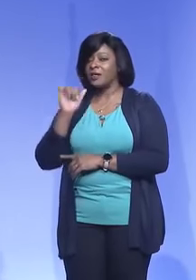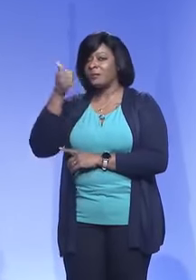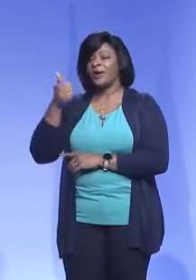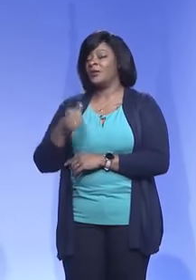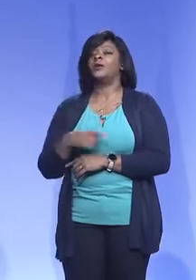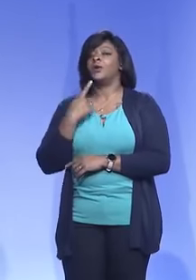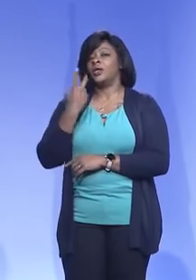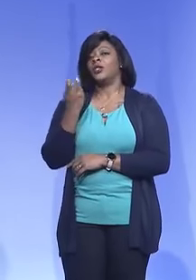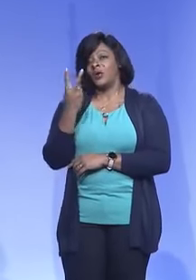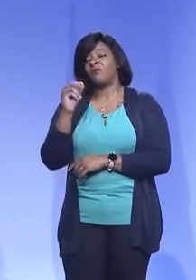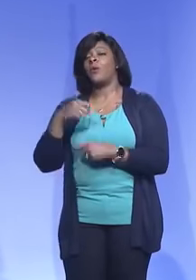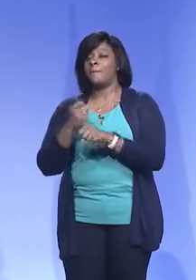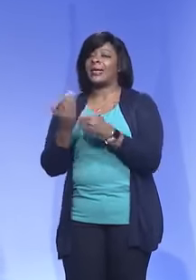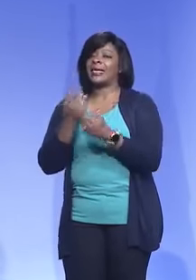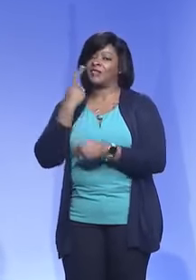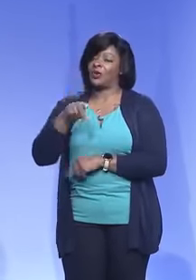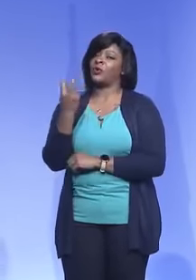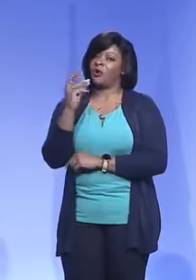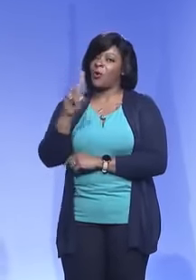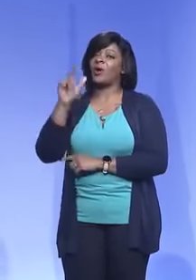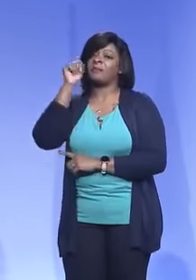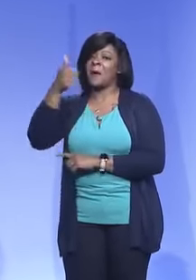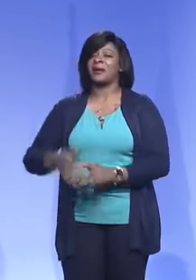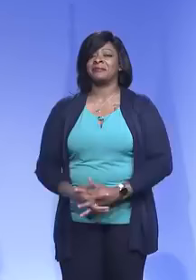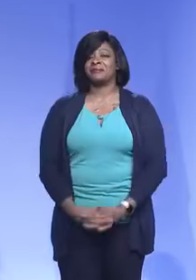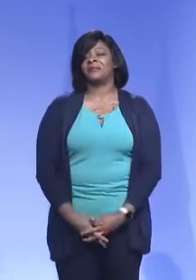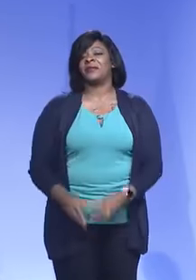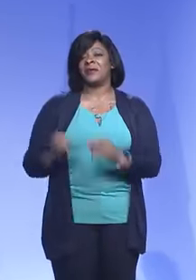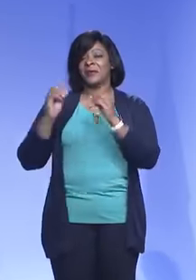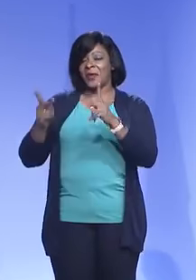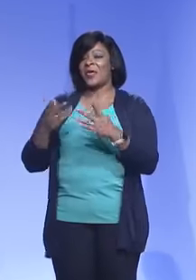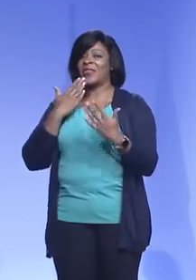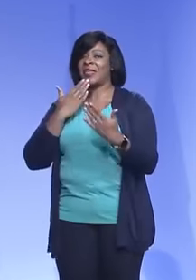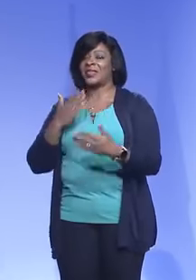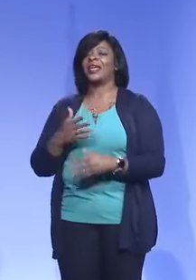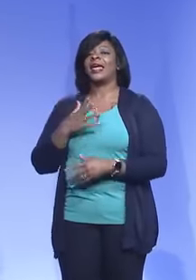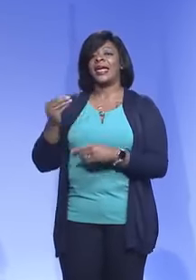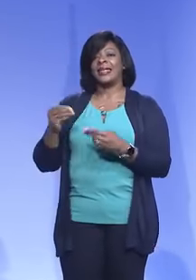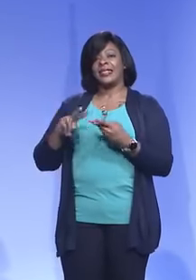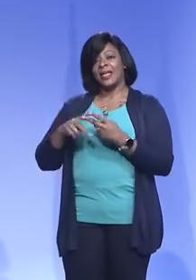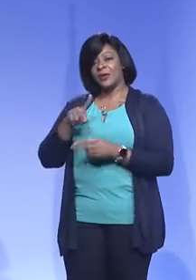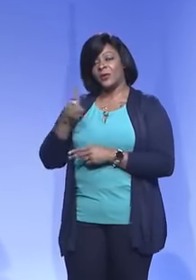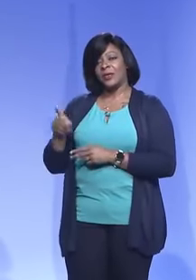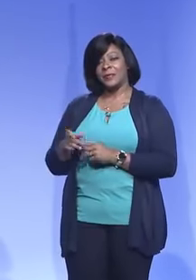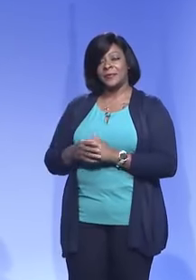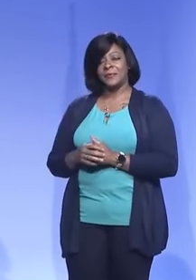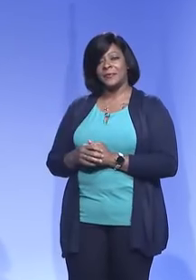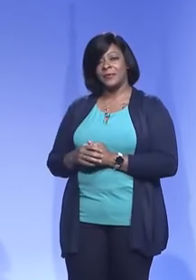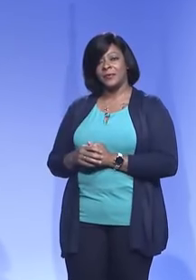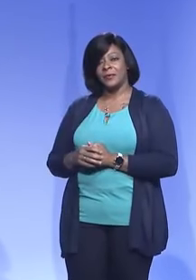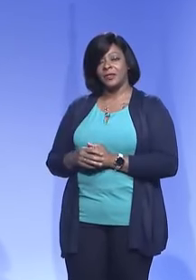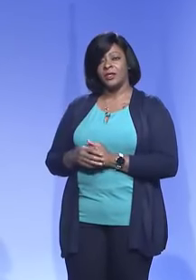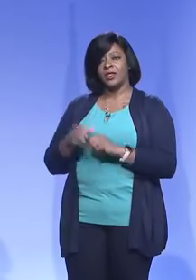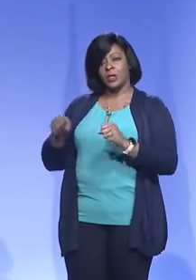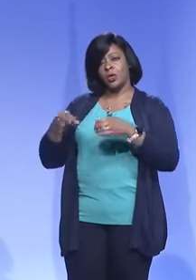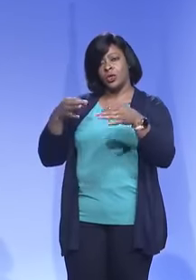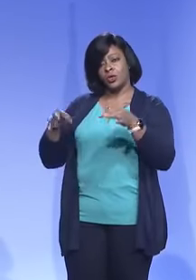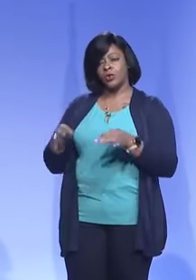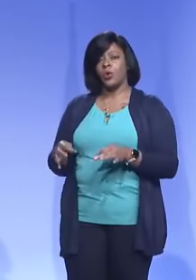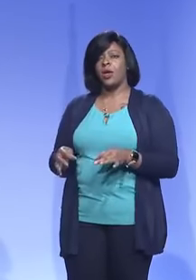say 12:01. We'll make it easy on you, 12:01. Okay, I appreciate it. Thanks. And then as a follow-up, if you could just